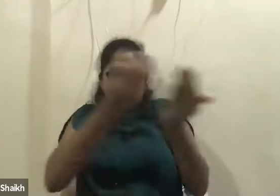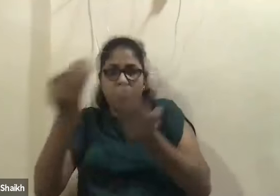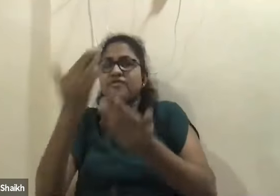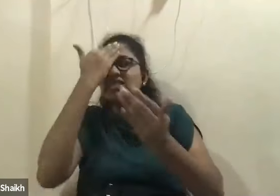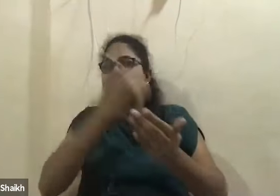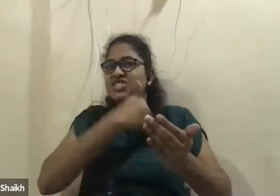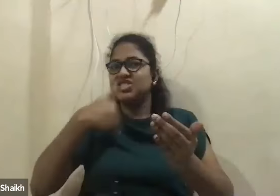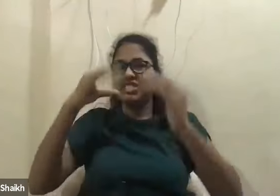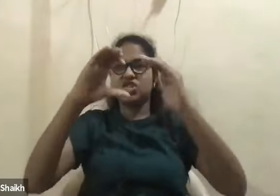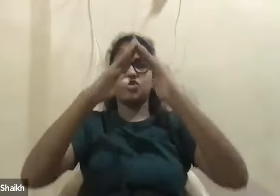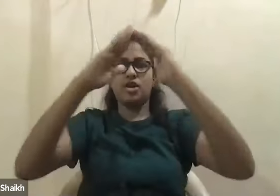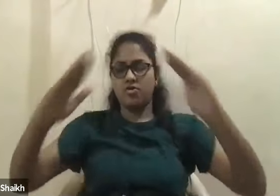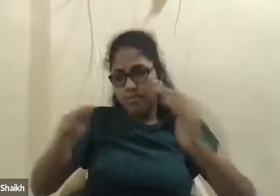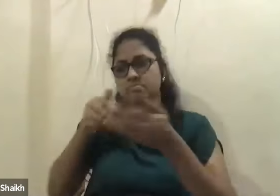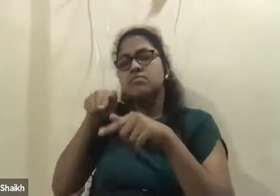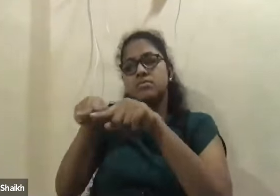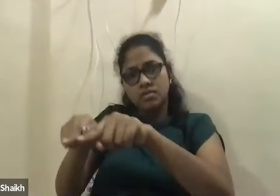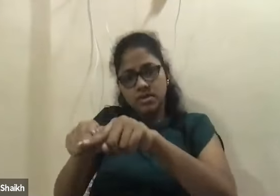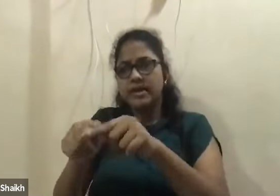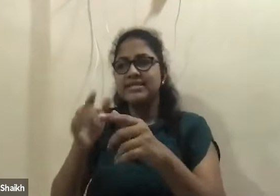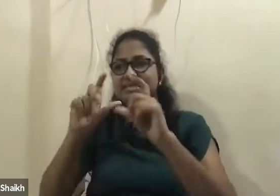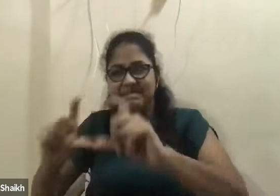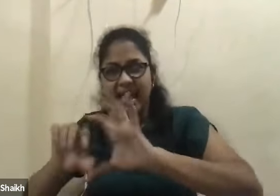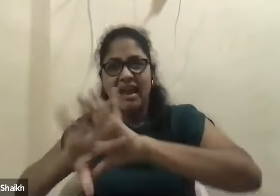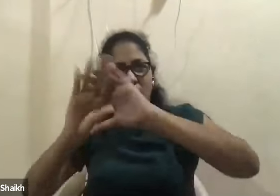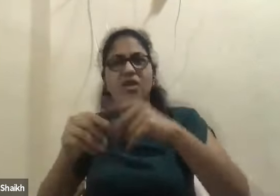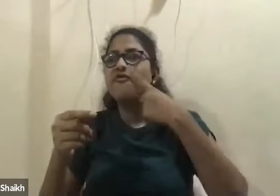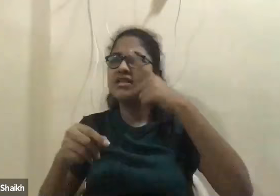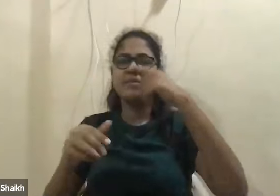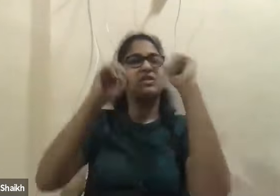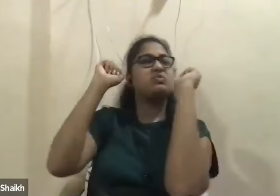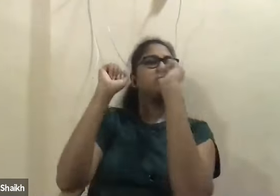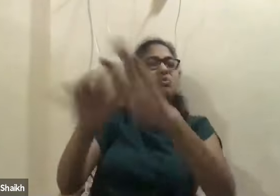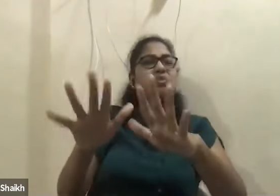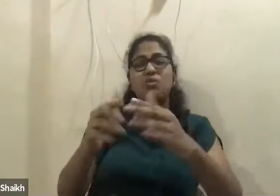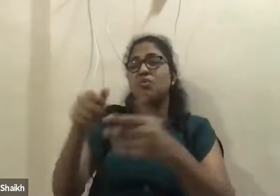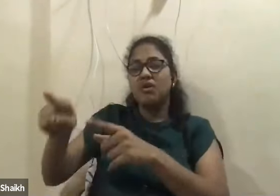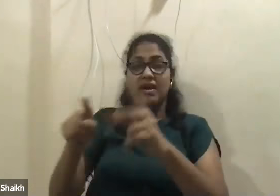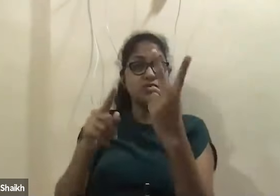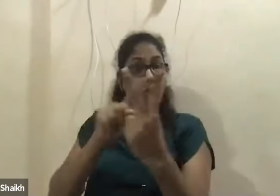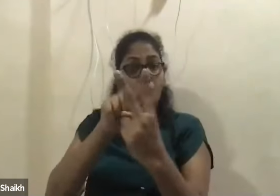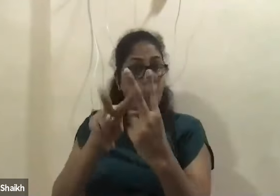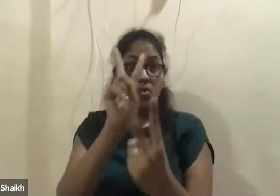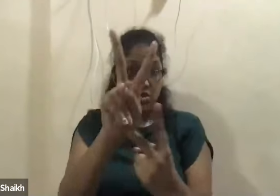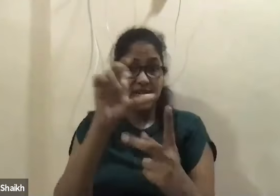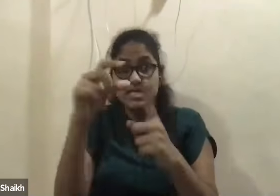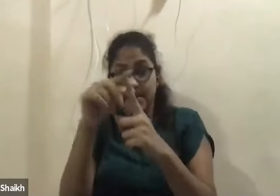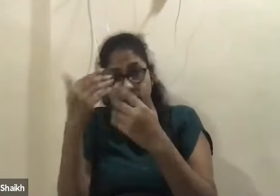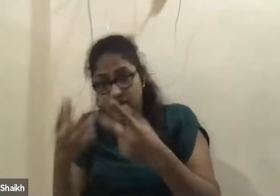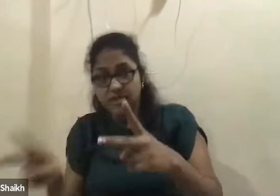of them did not, one, the parents had abandoned the child, and one was an orphan. So the physiotherapist, who also happens